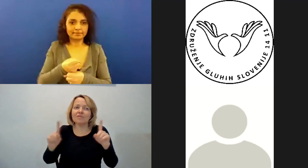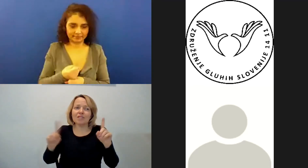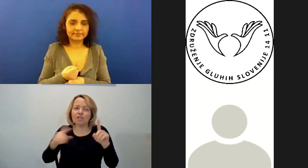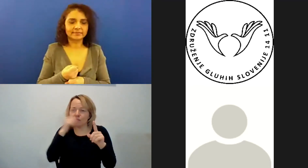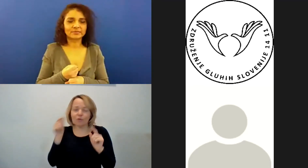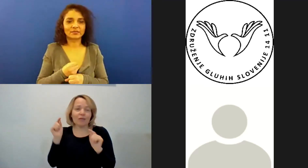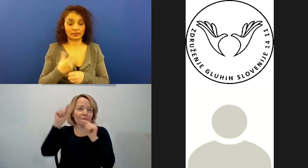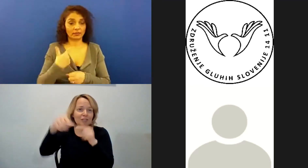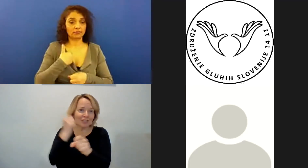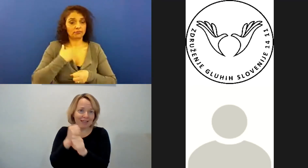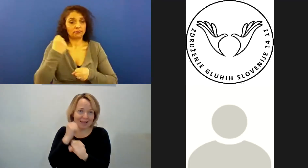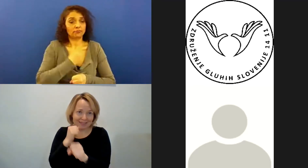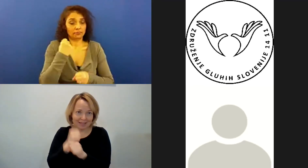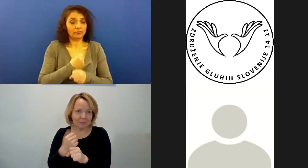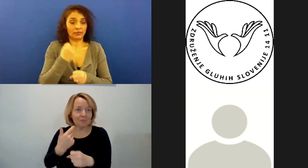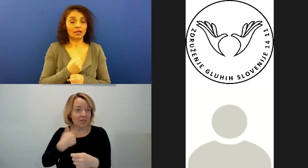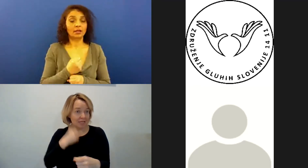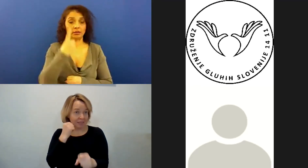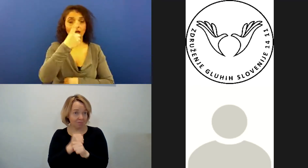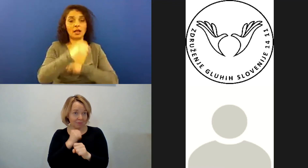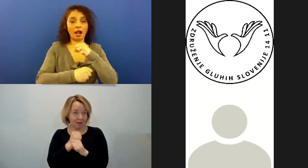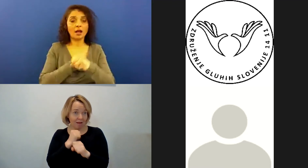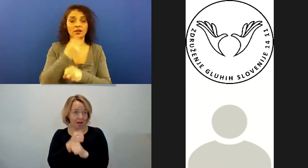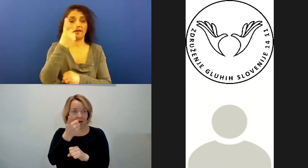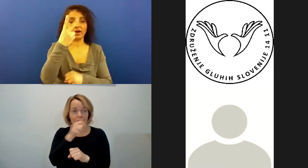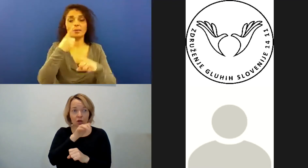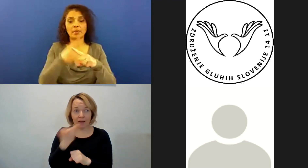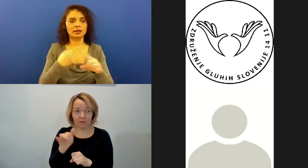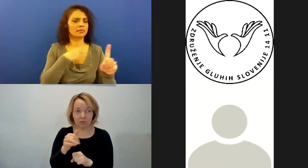Yugoslavia. The workers there are very international.